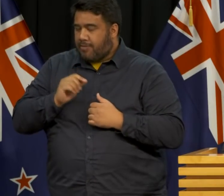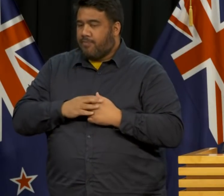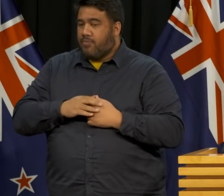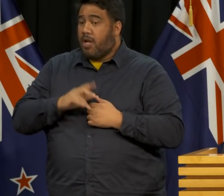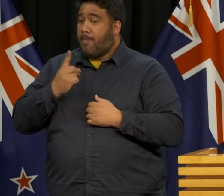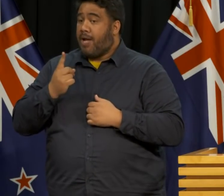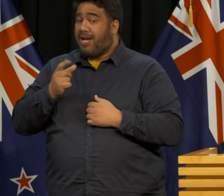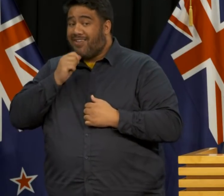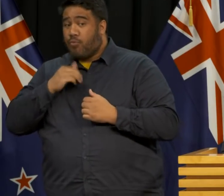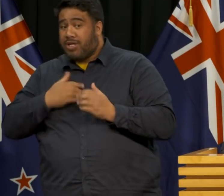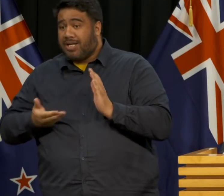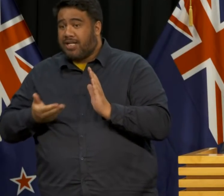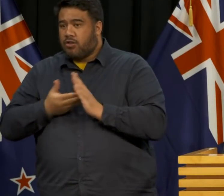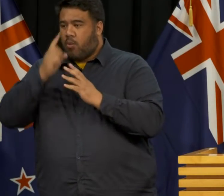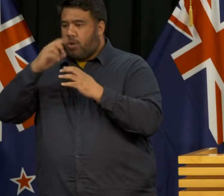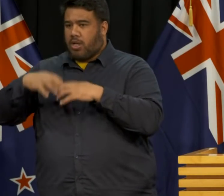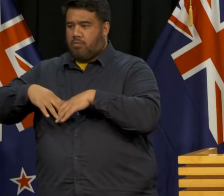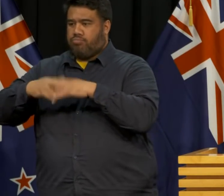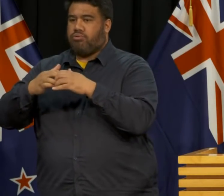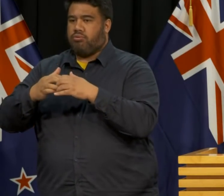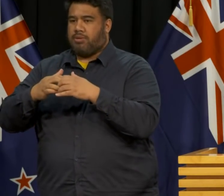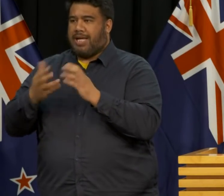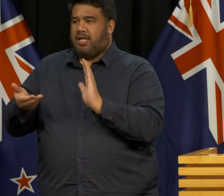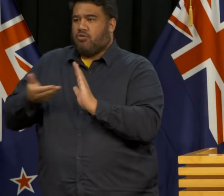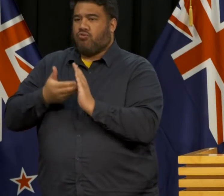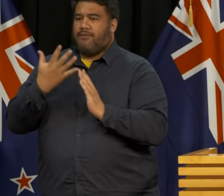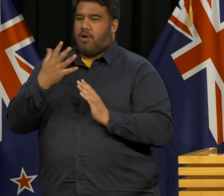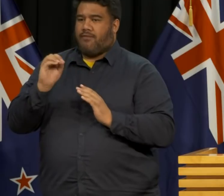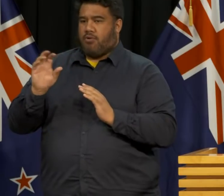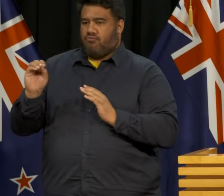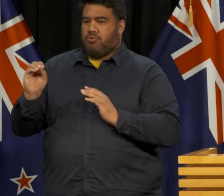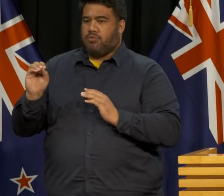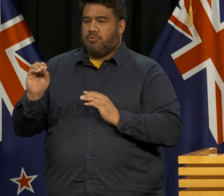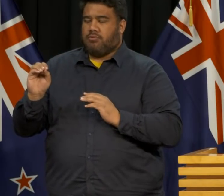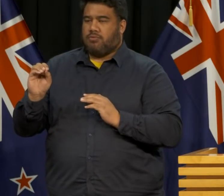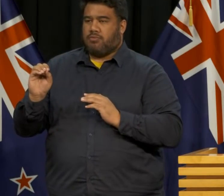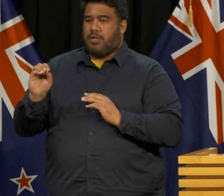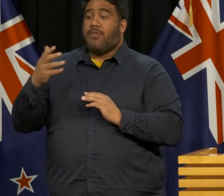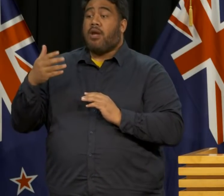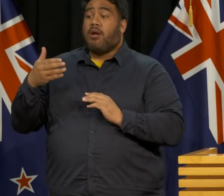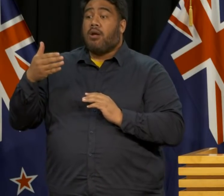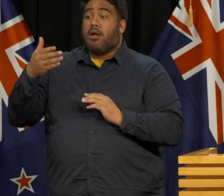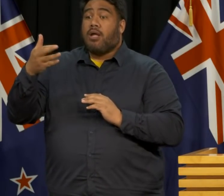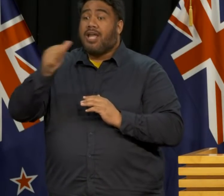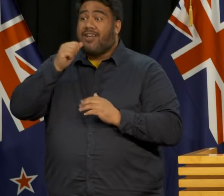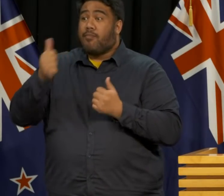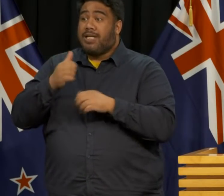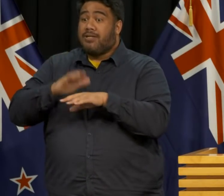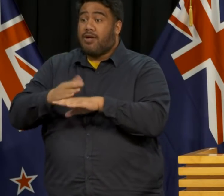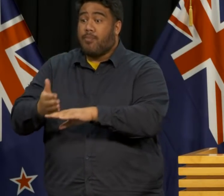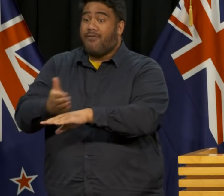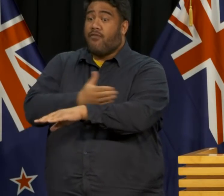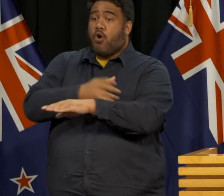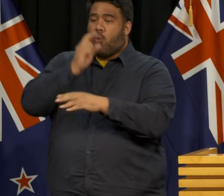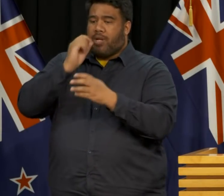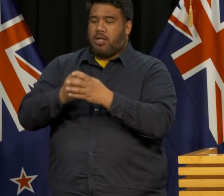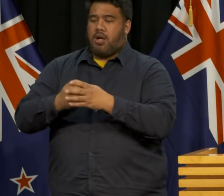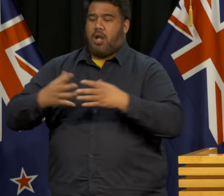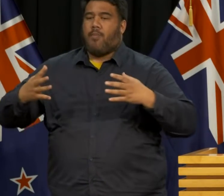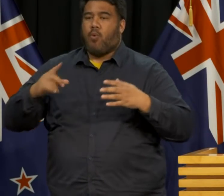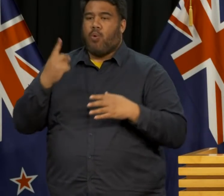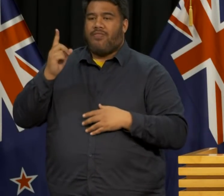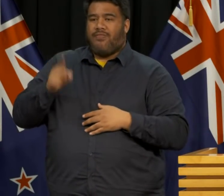up quickly to do at least an additional 500, and then with the right amount of notice period to scale up, they can get to